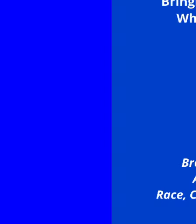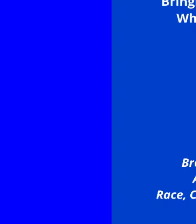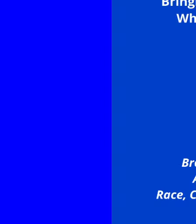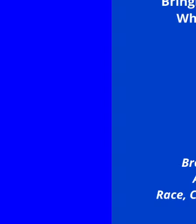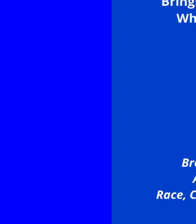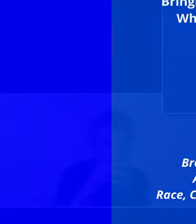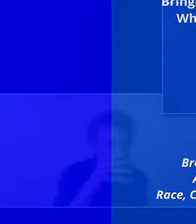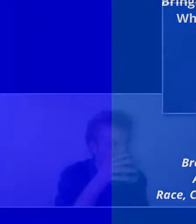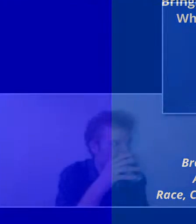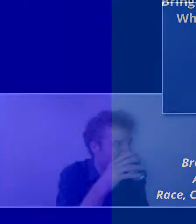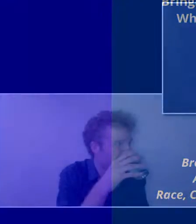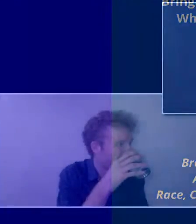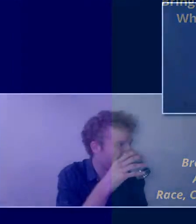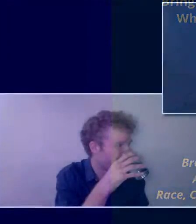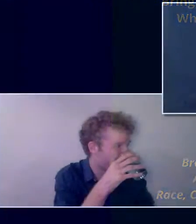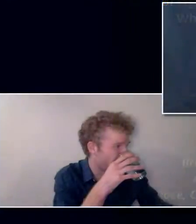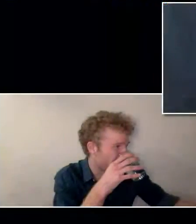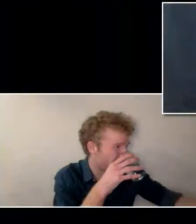Am I muted?